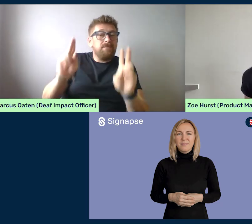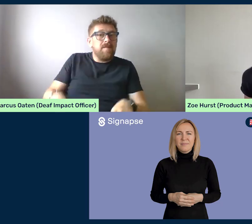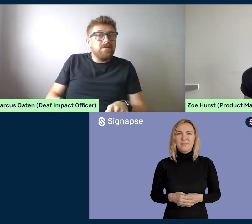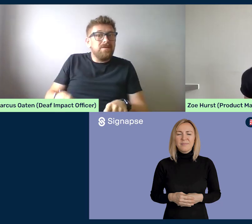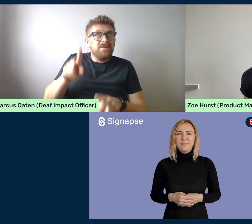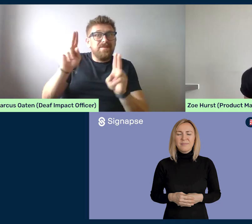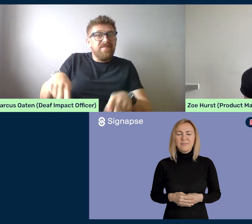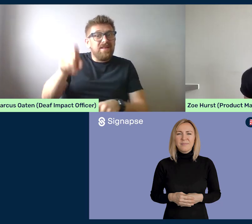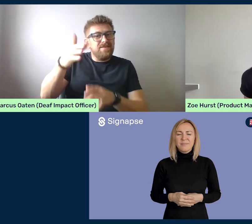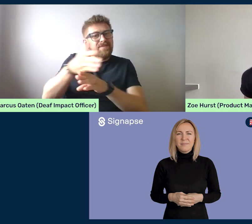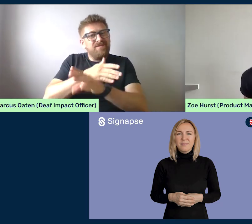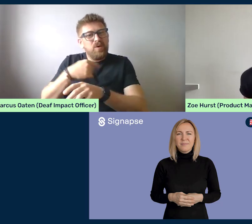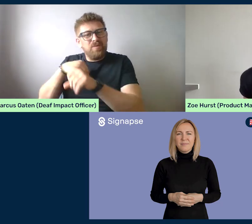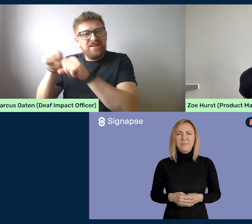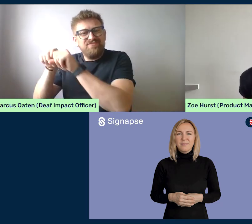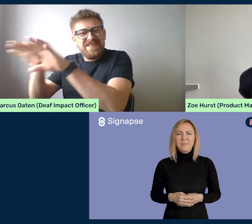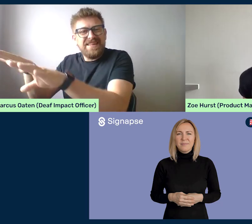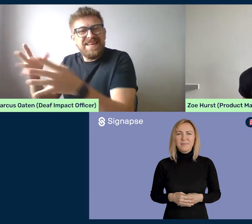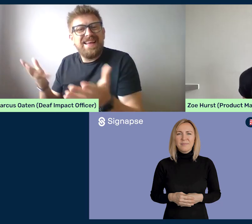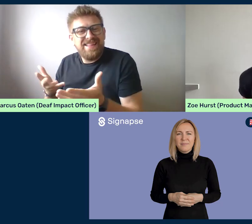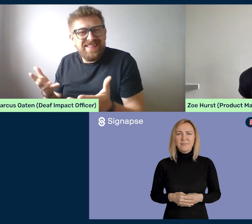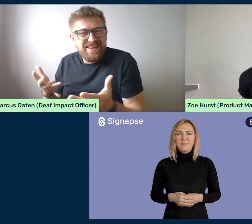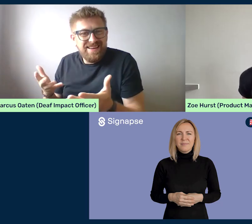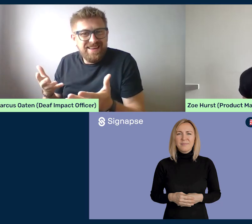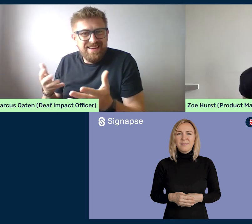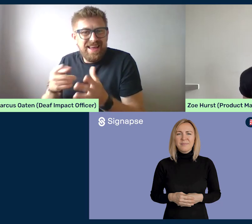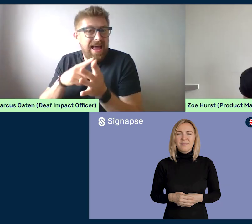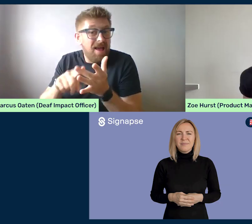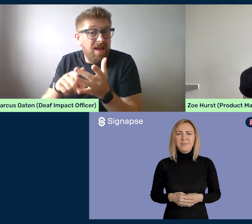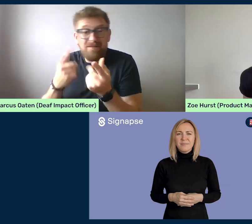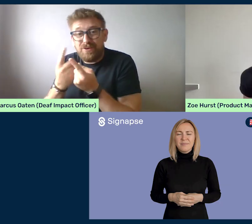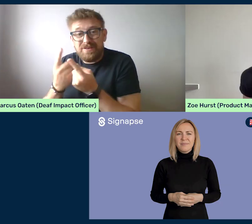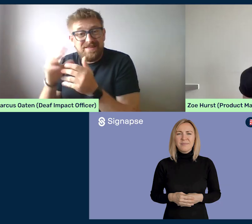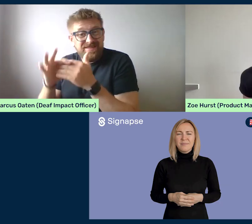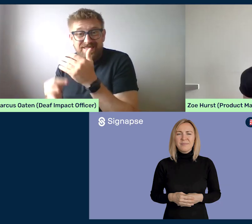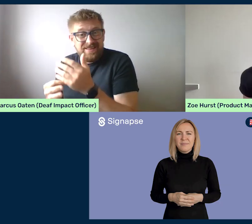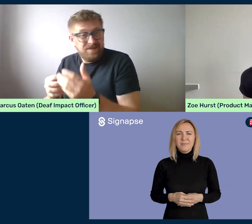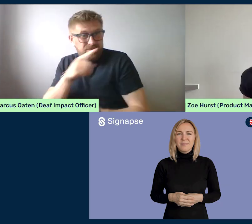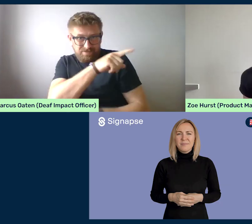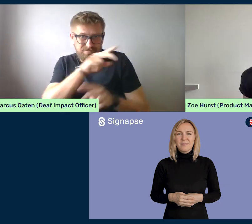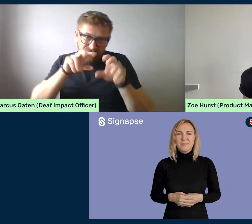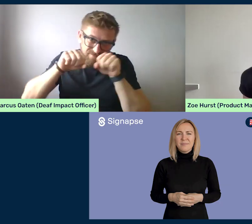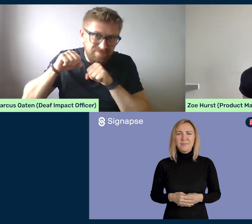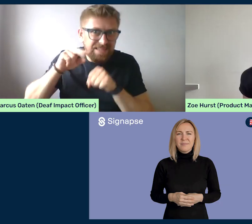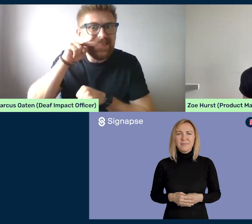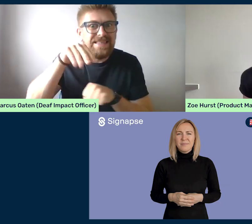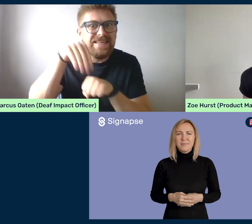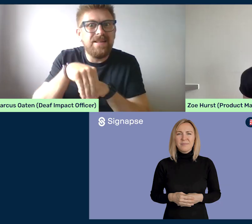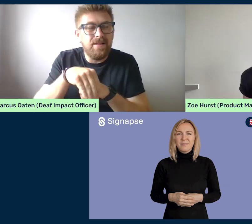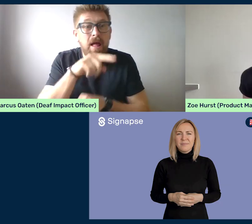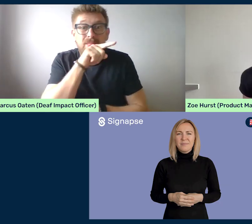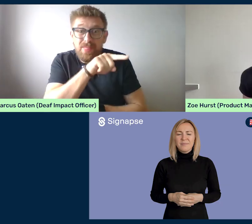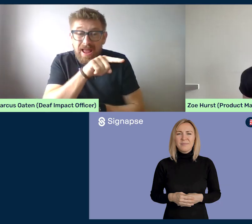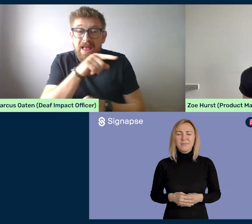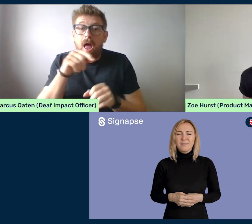And the other idea behind that is you can see things before they're launched as well. Yeah. So you can see our AI